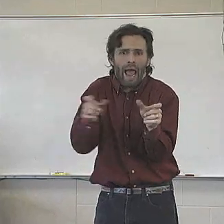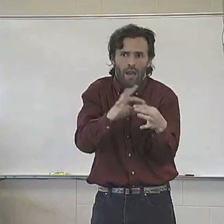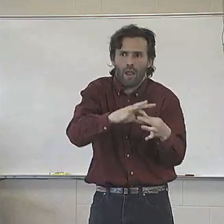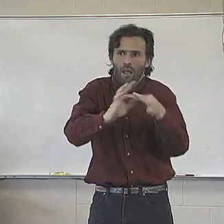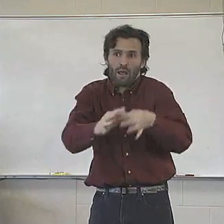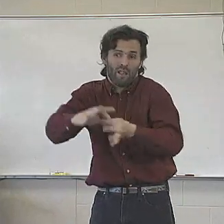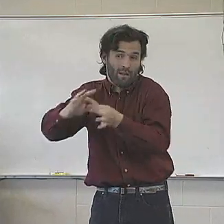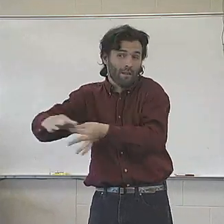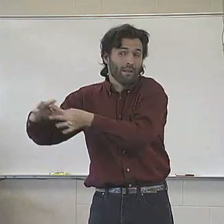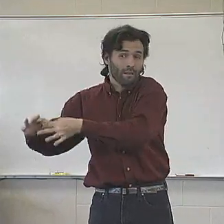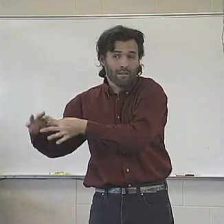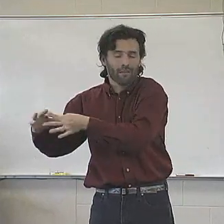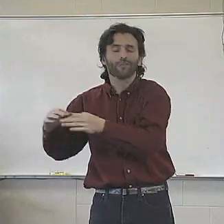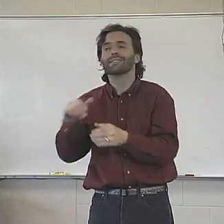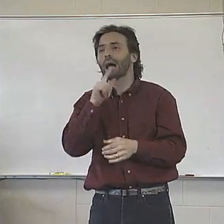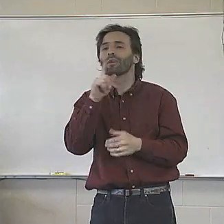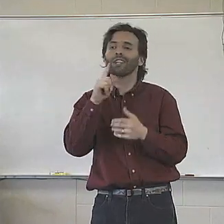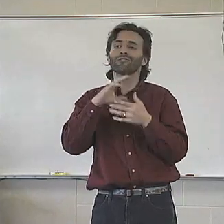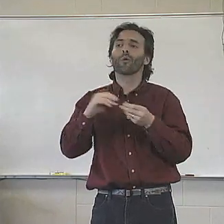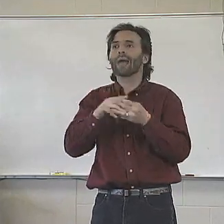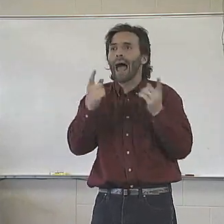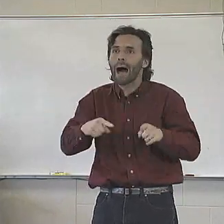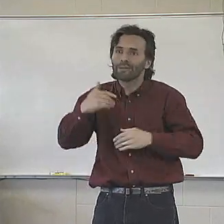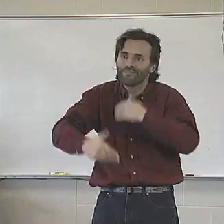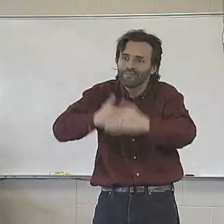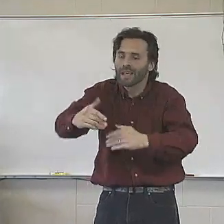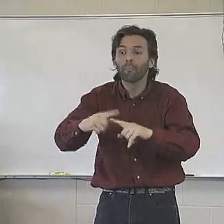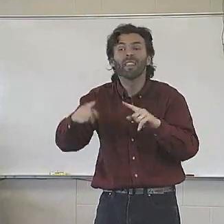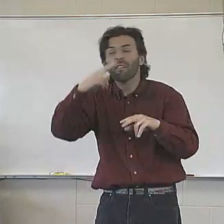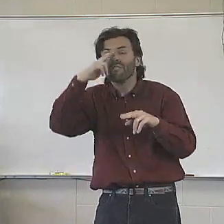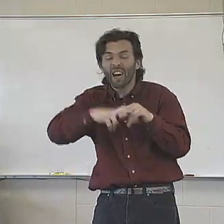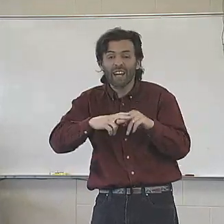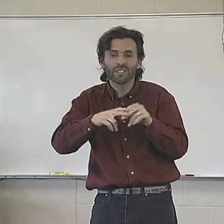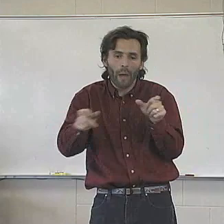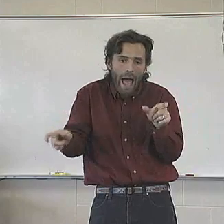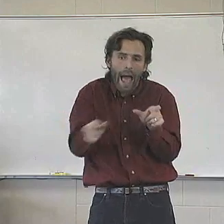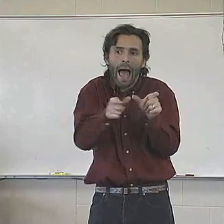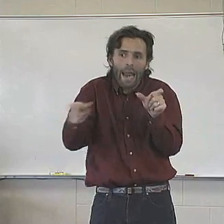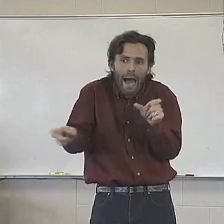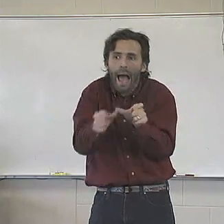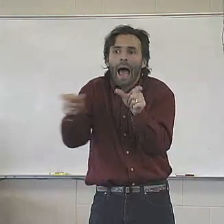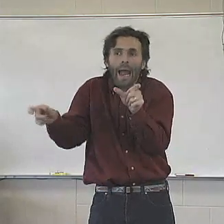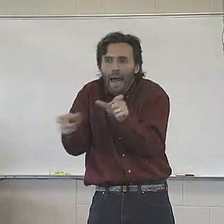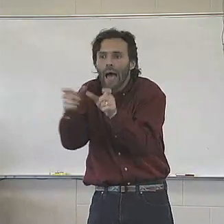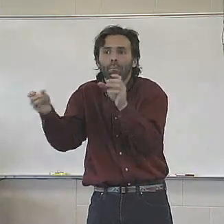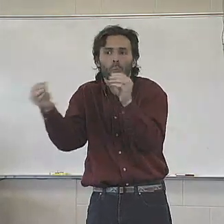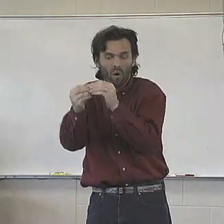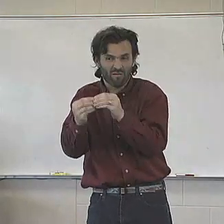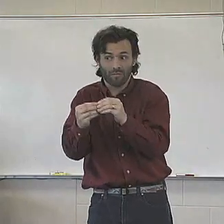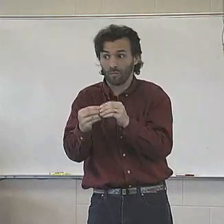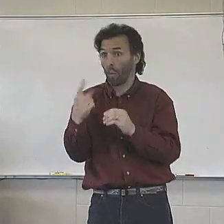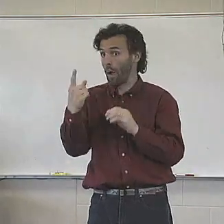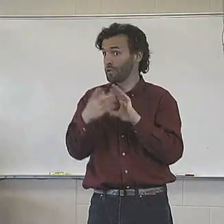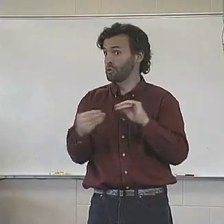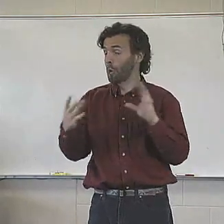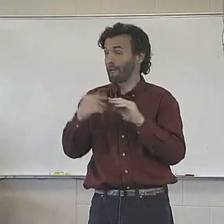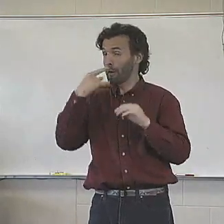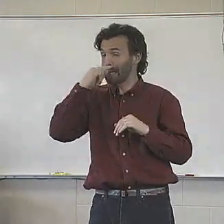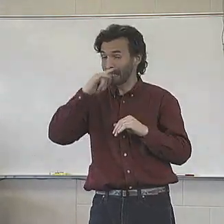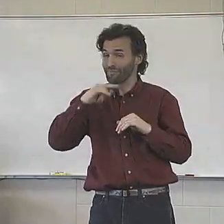a storyline, but the fun of it is kind of the addition of details. A story that I often tell for very little kids, which, they